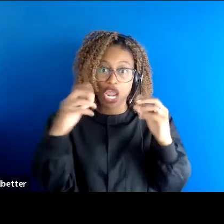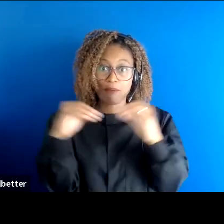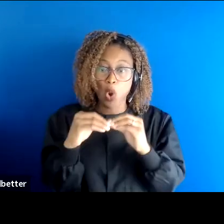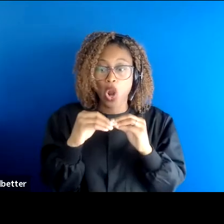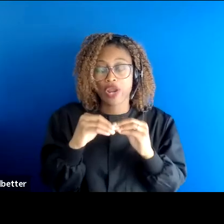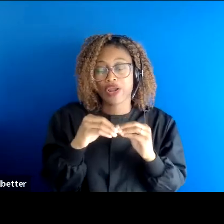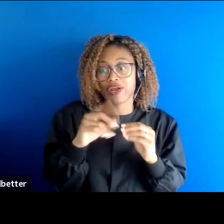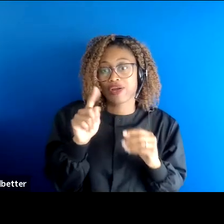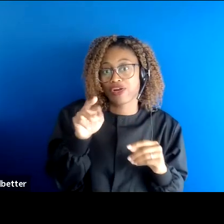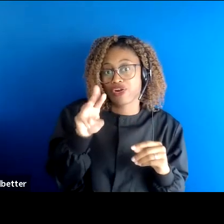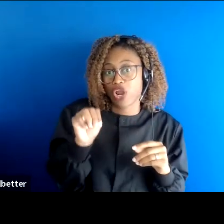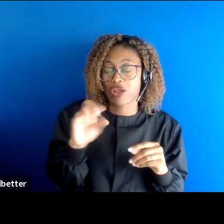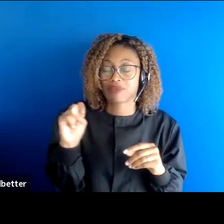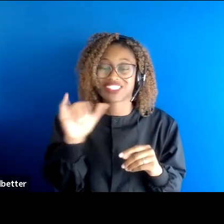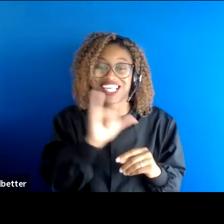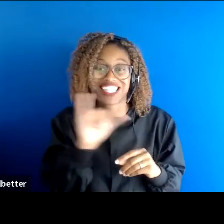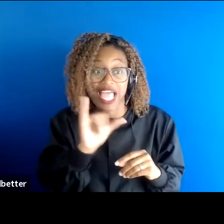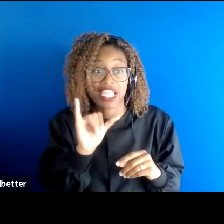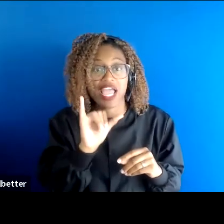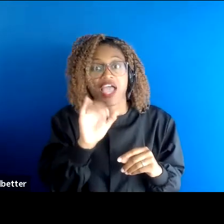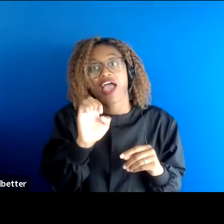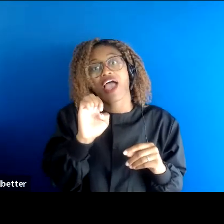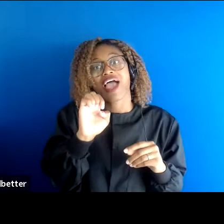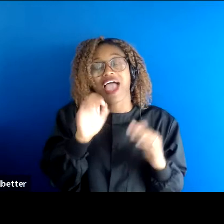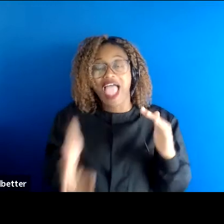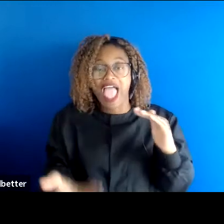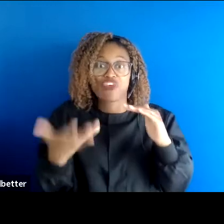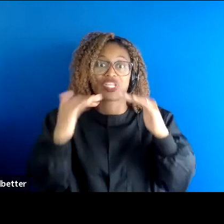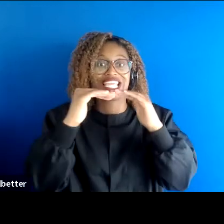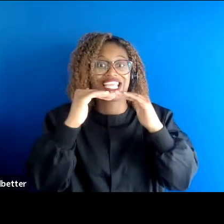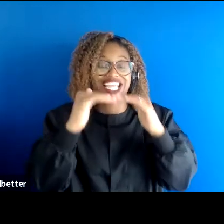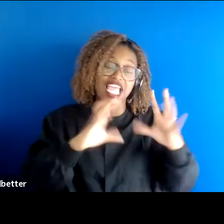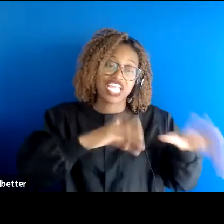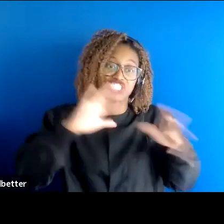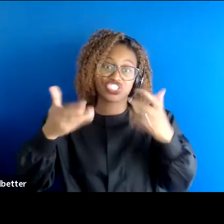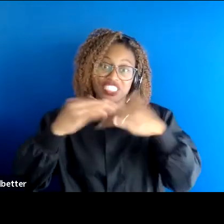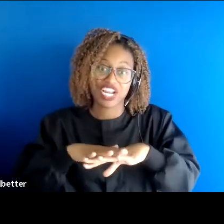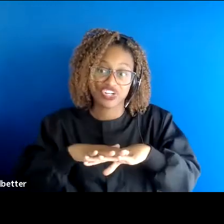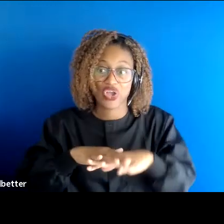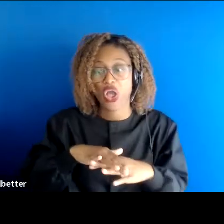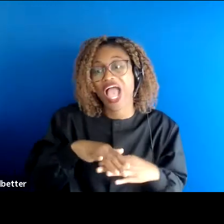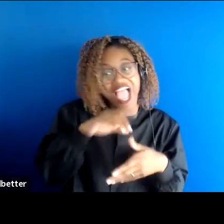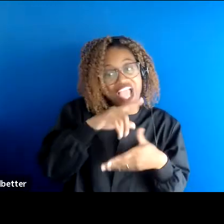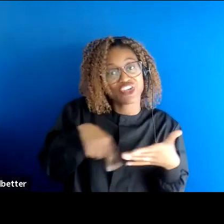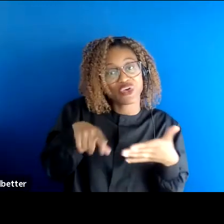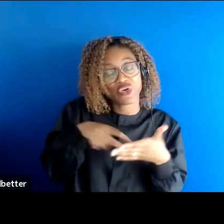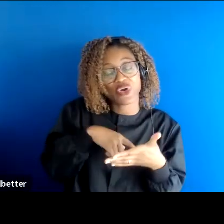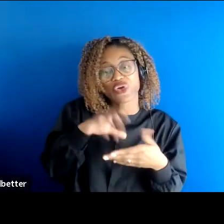equity and intersectionality and critical race theory, things that usually would,